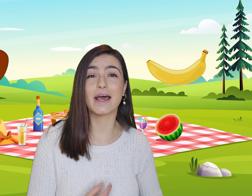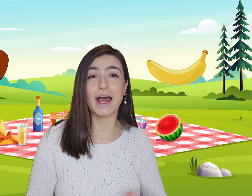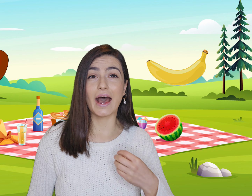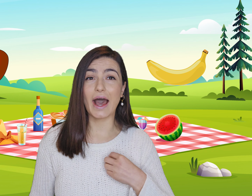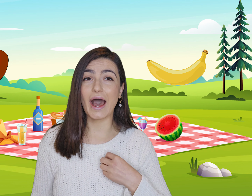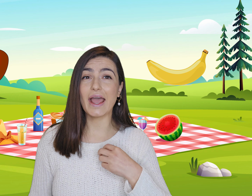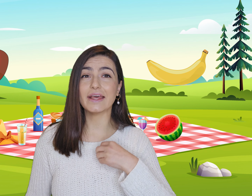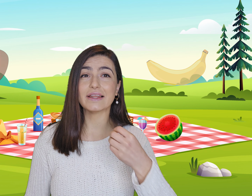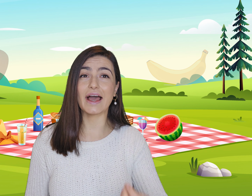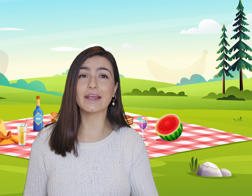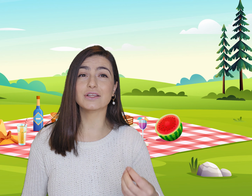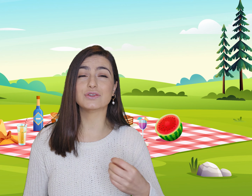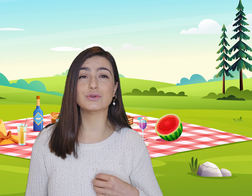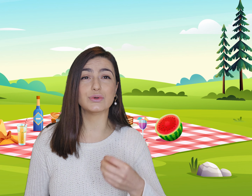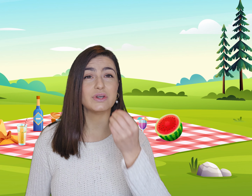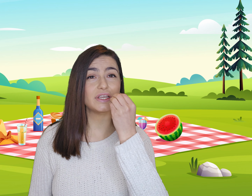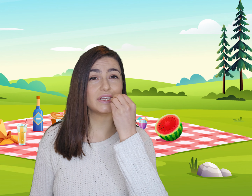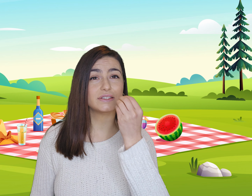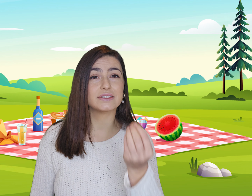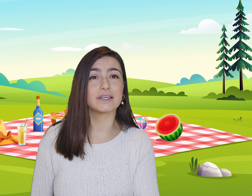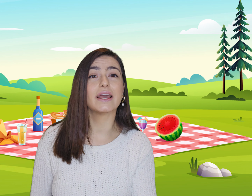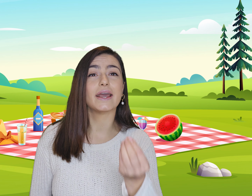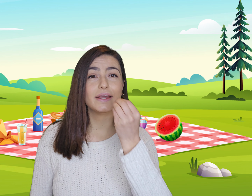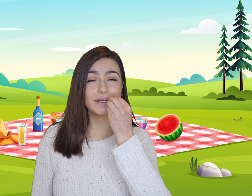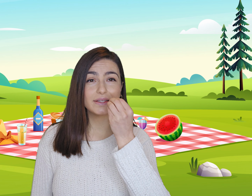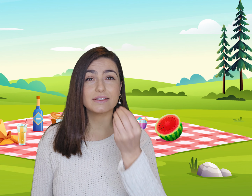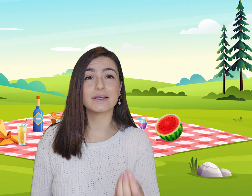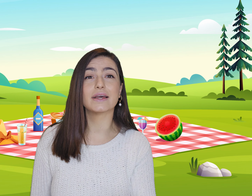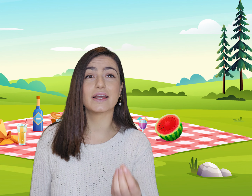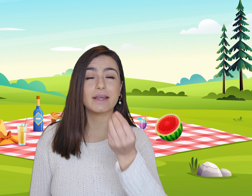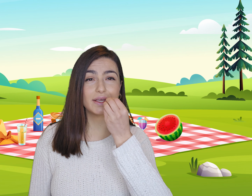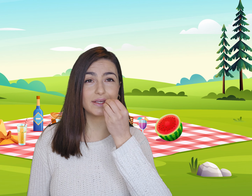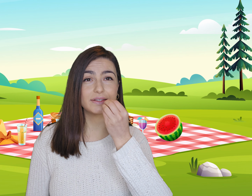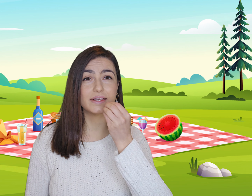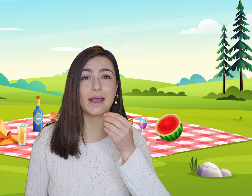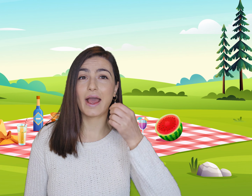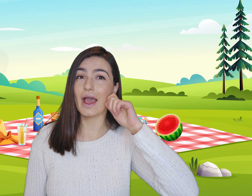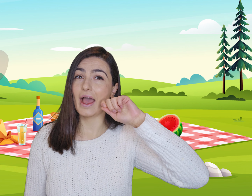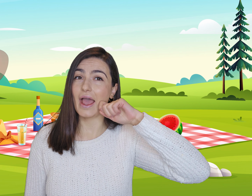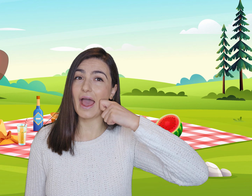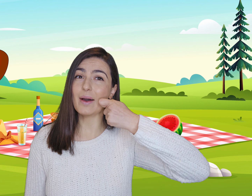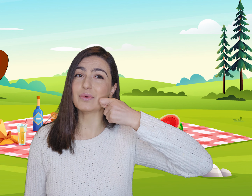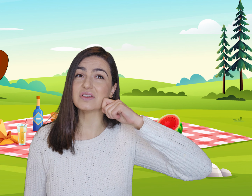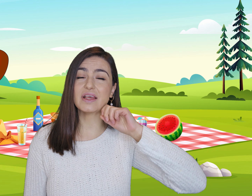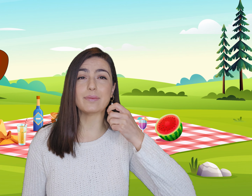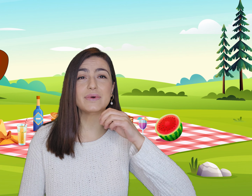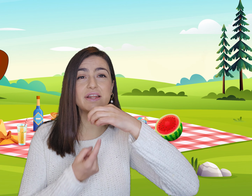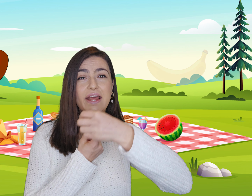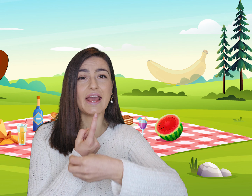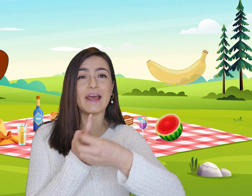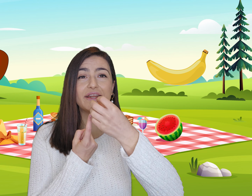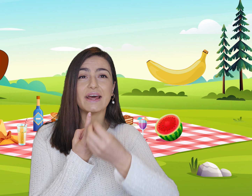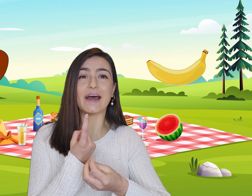apples and bananas